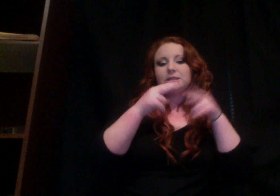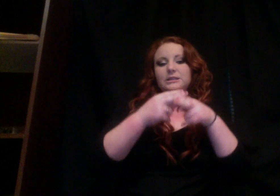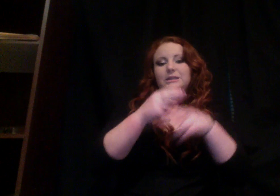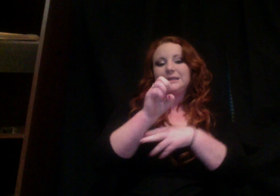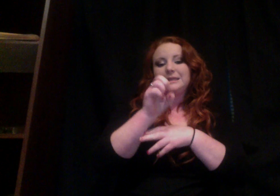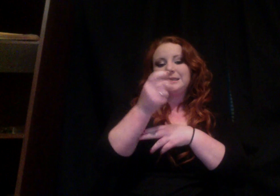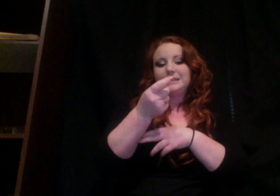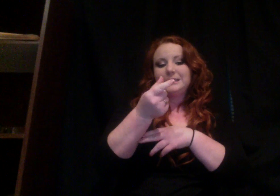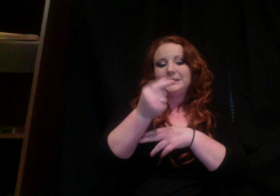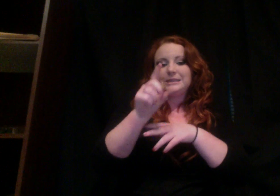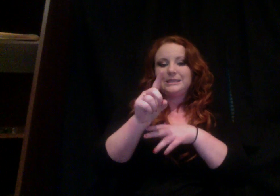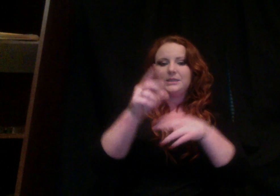for